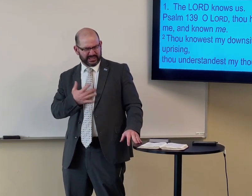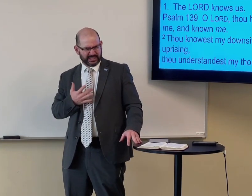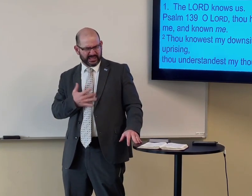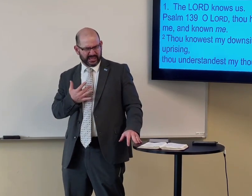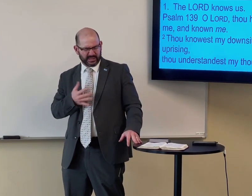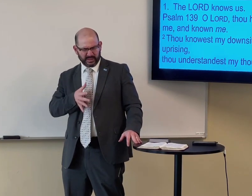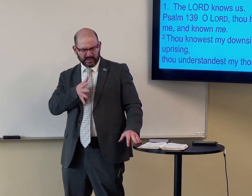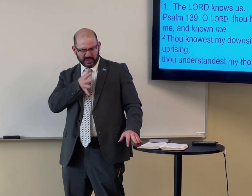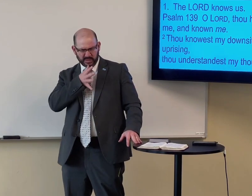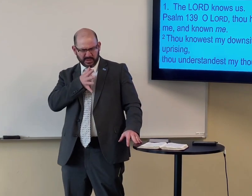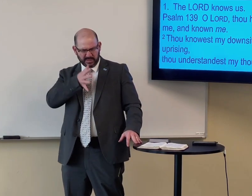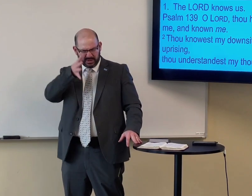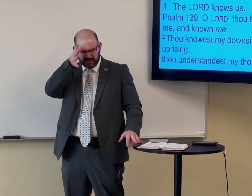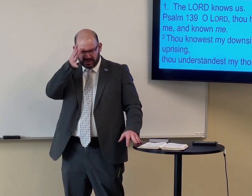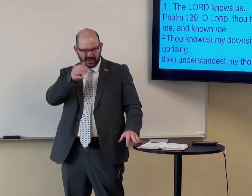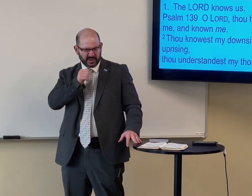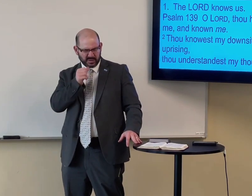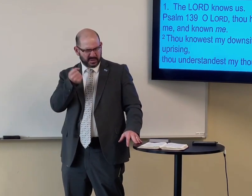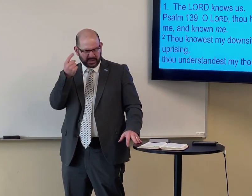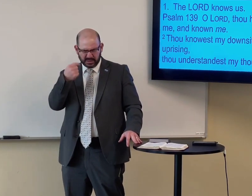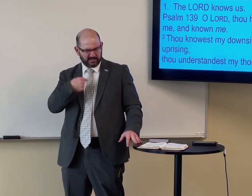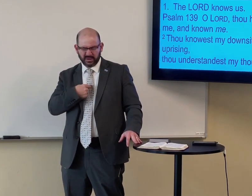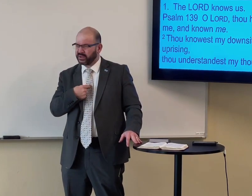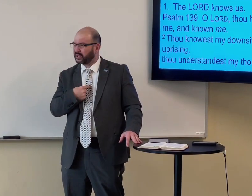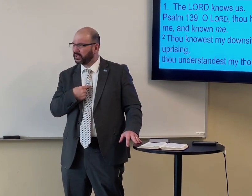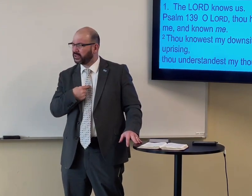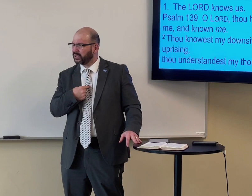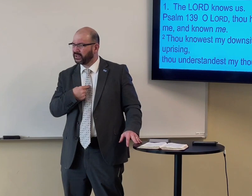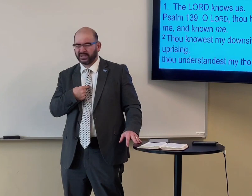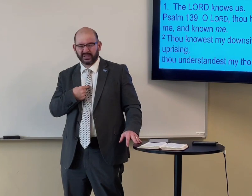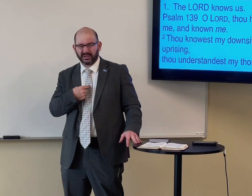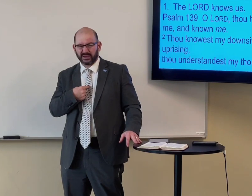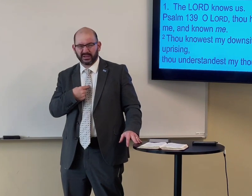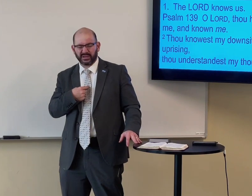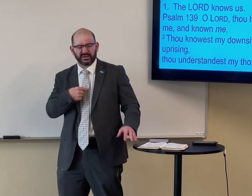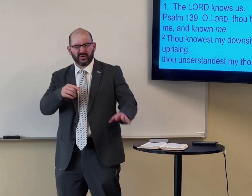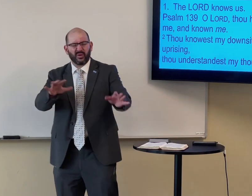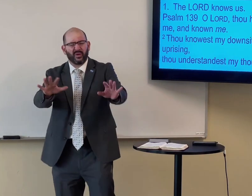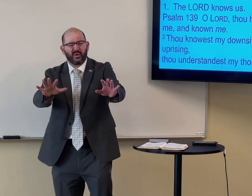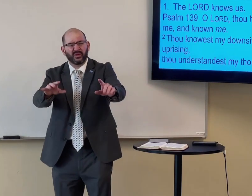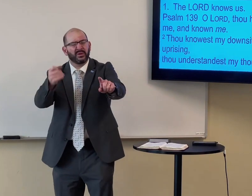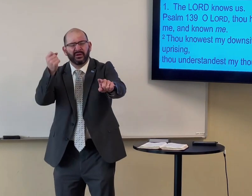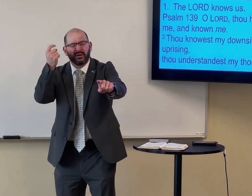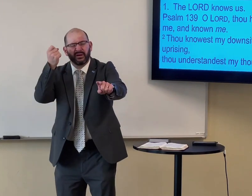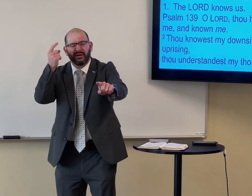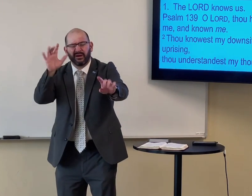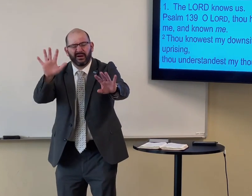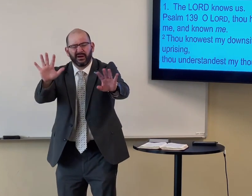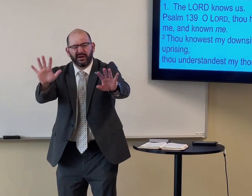and you feel, you know, mom and dad, they don't really understand me. Hey, you know, you guys don't